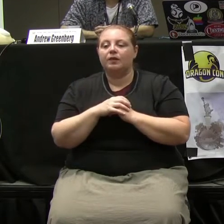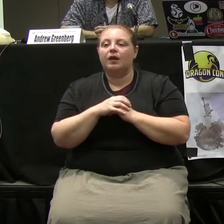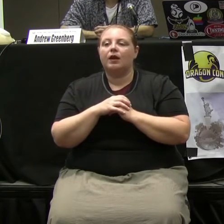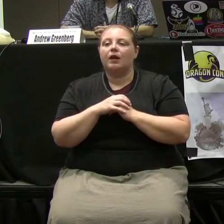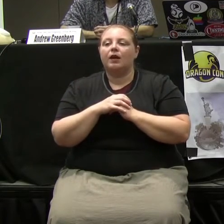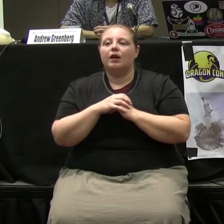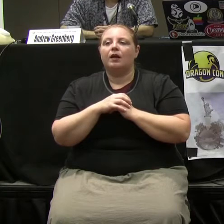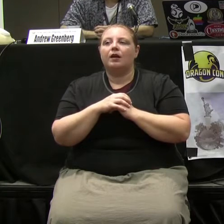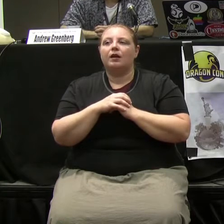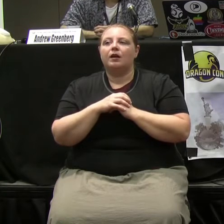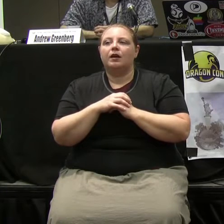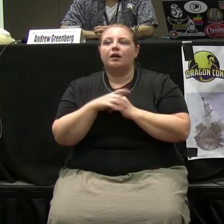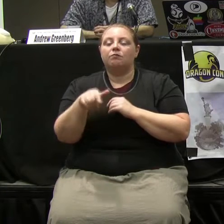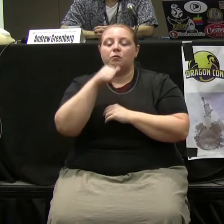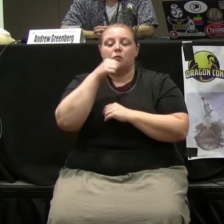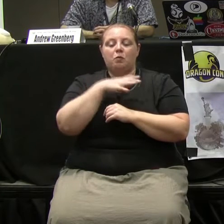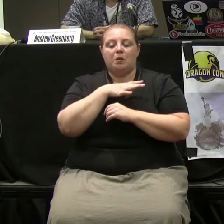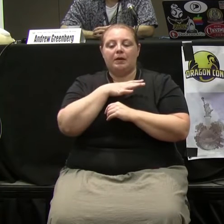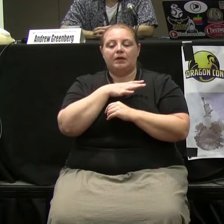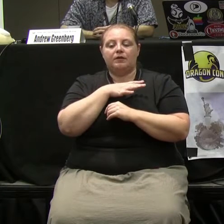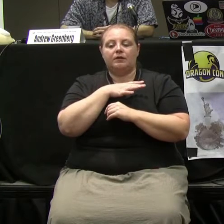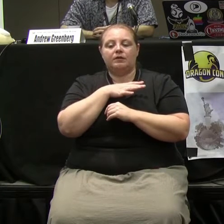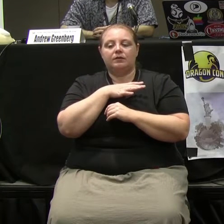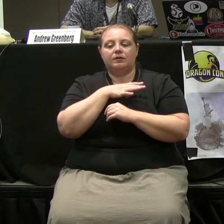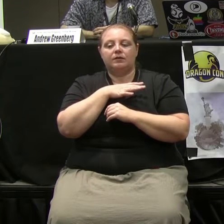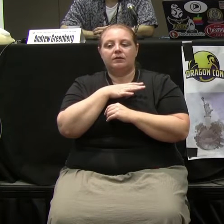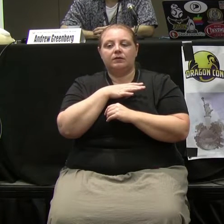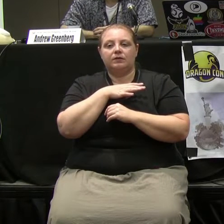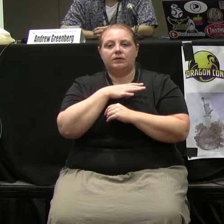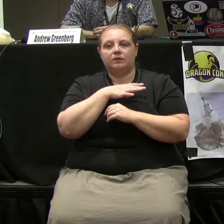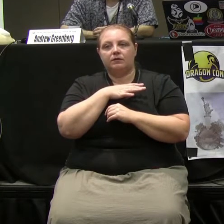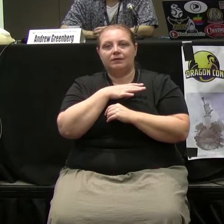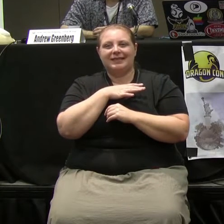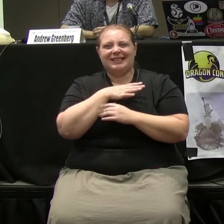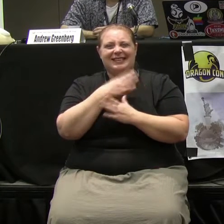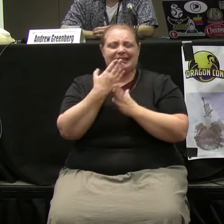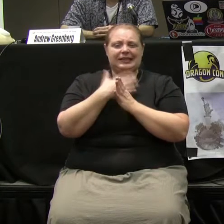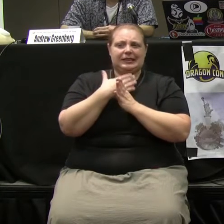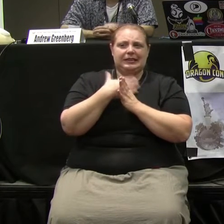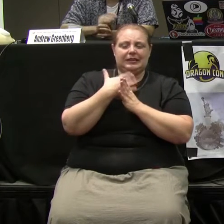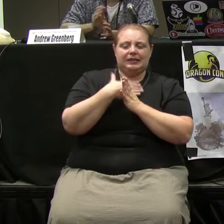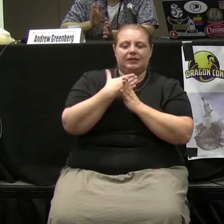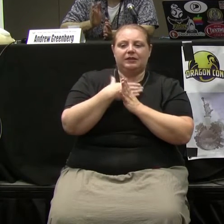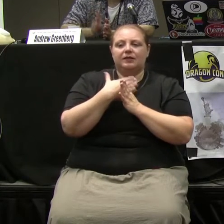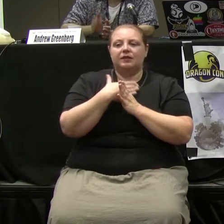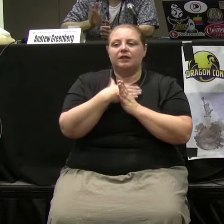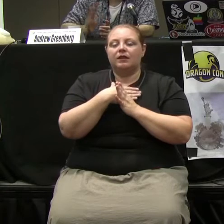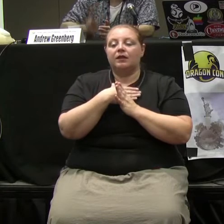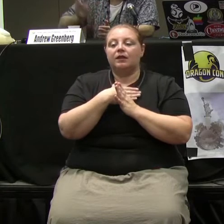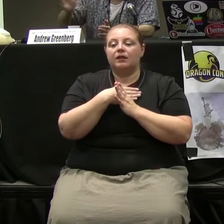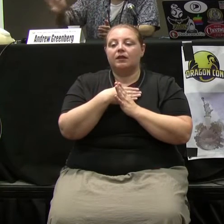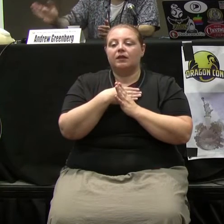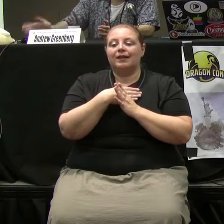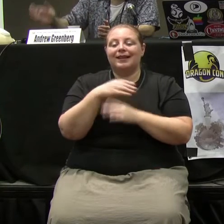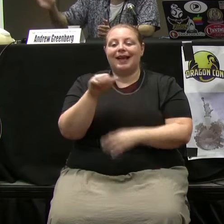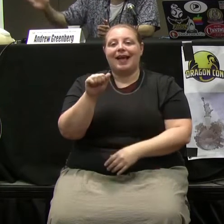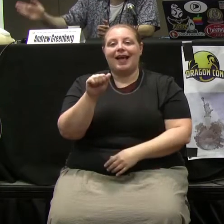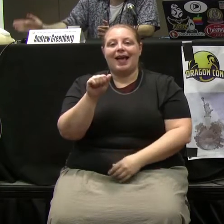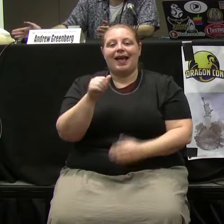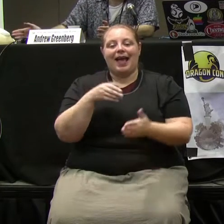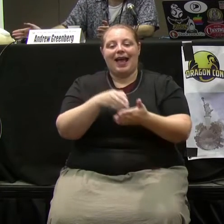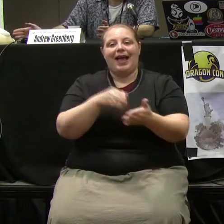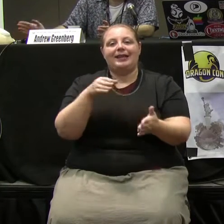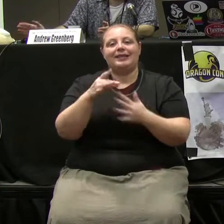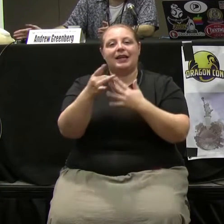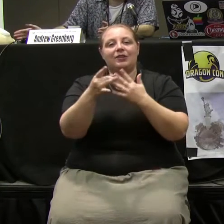particularly, I won't say incensed, but bothered by how heavily the anti-choice